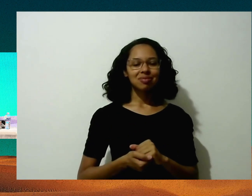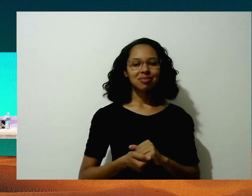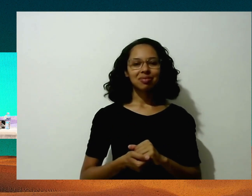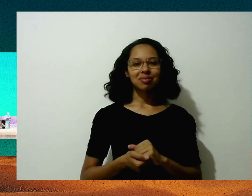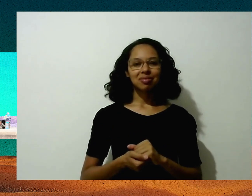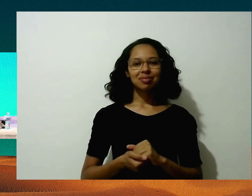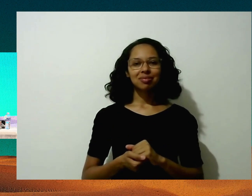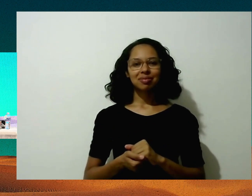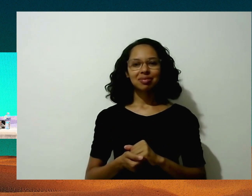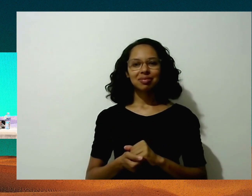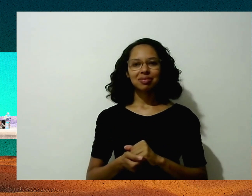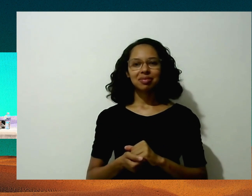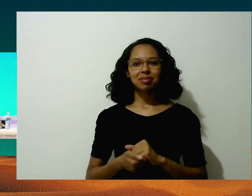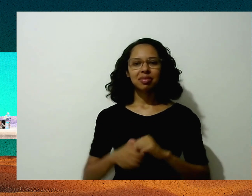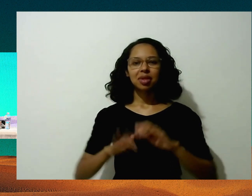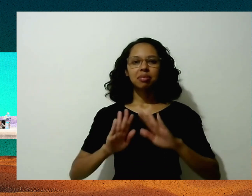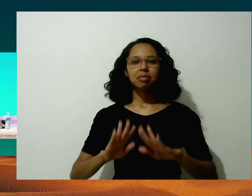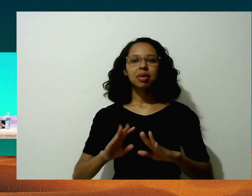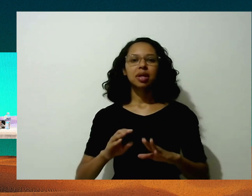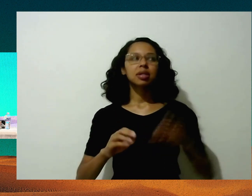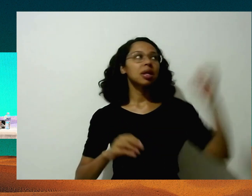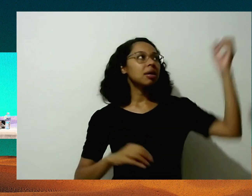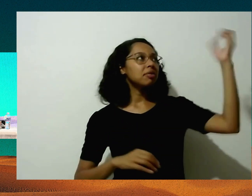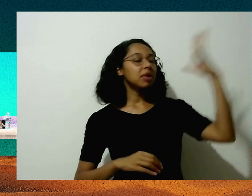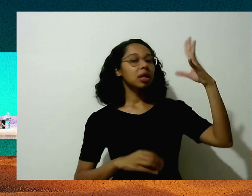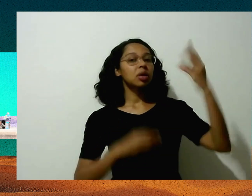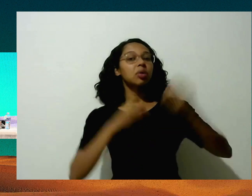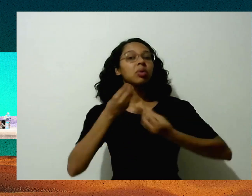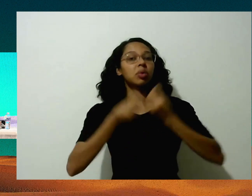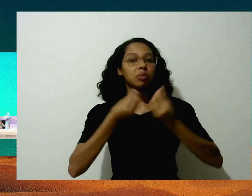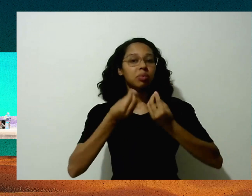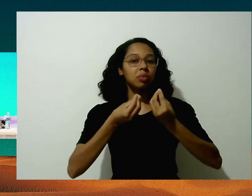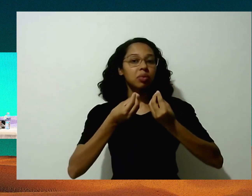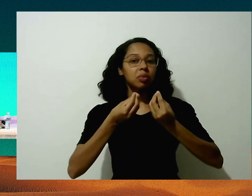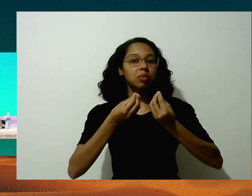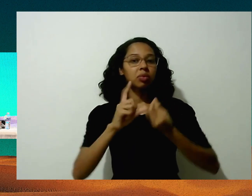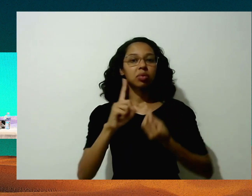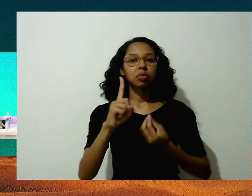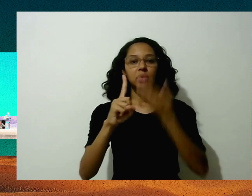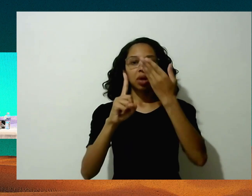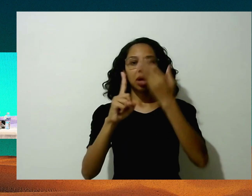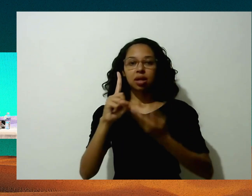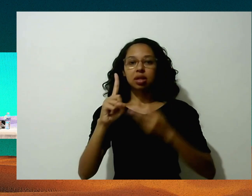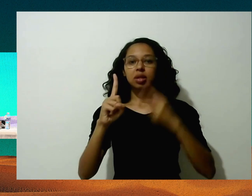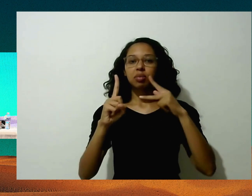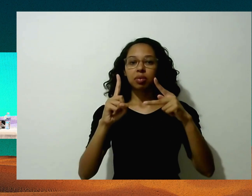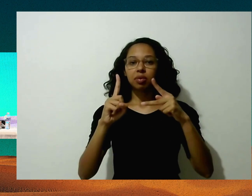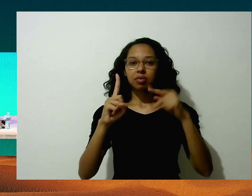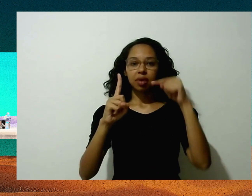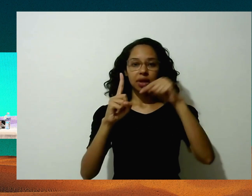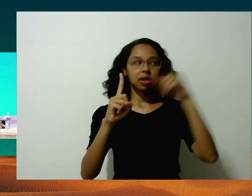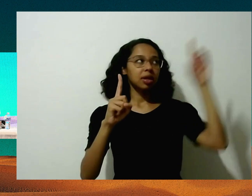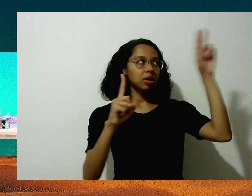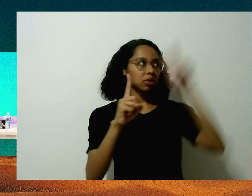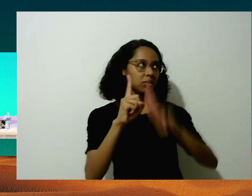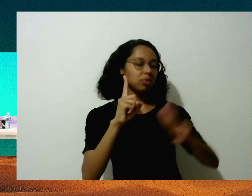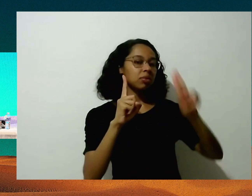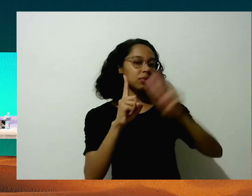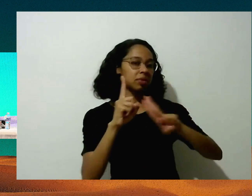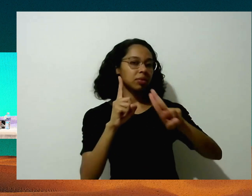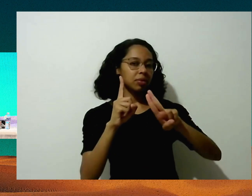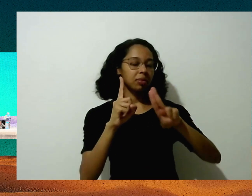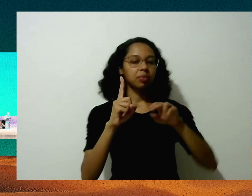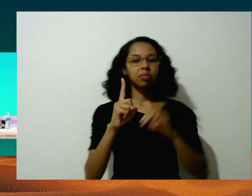para revelar os seus profetas, Deus usa um canal. But in order to reveal to his prophets, God uses one channel. Deus